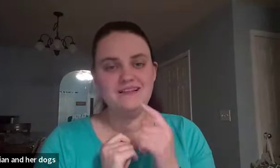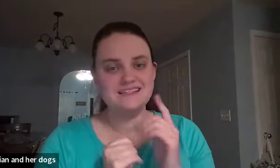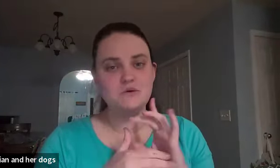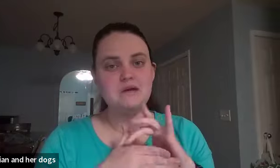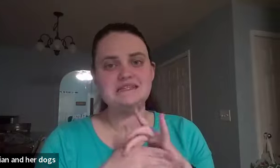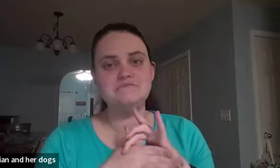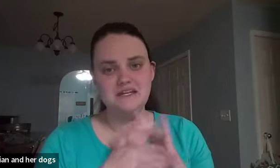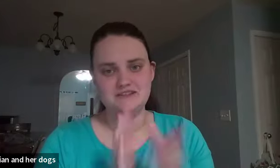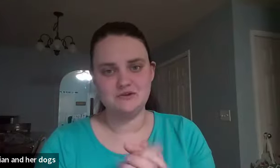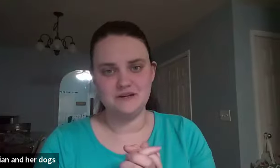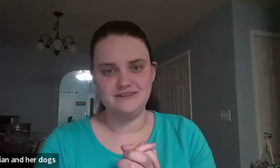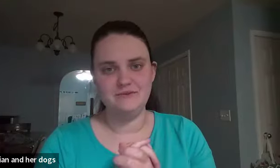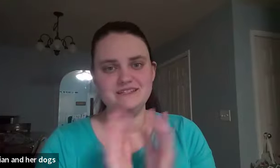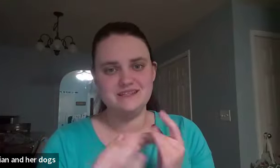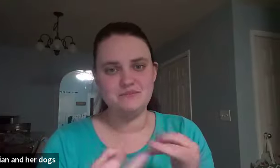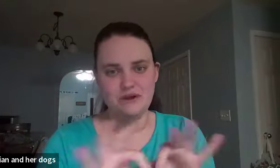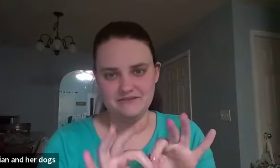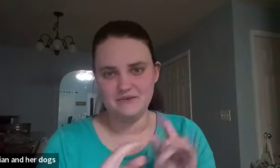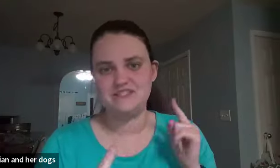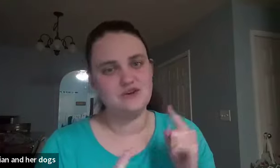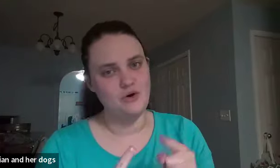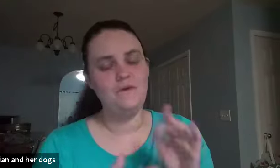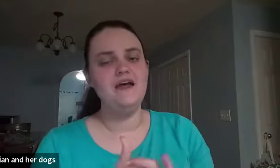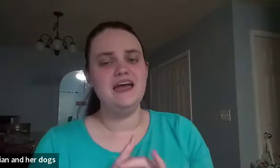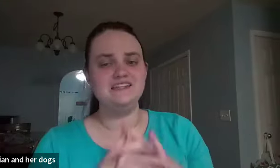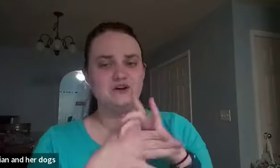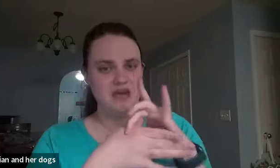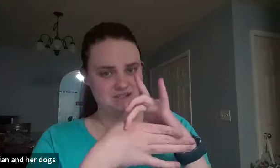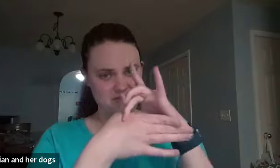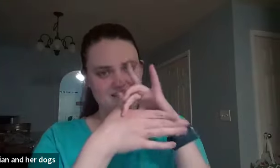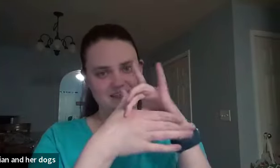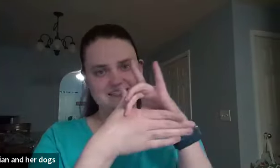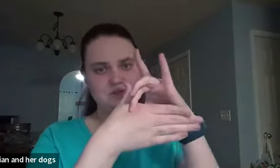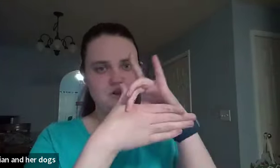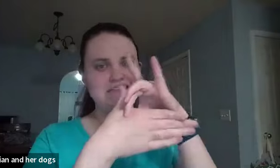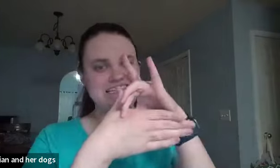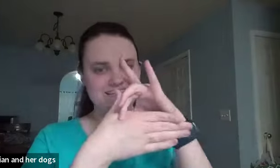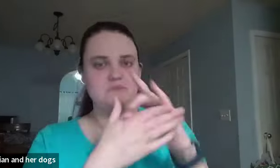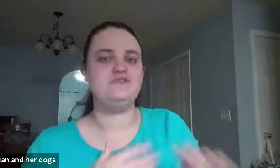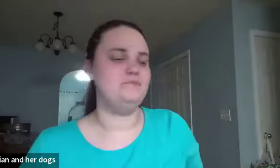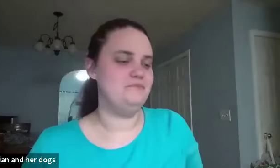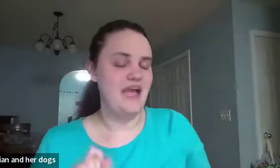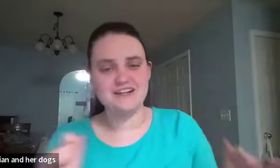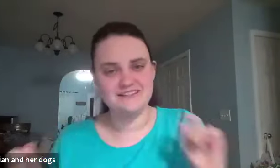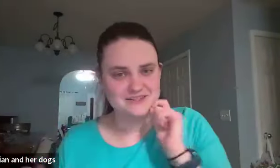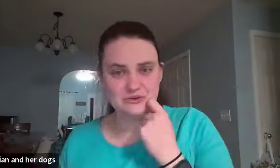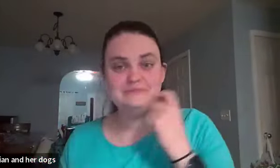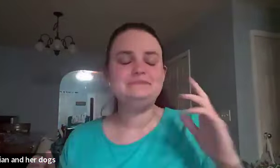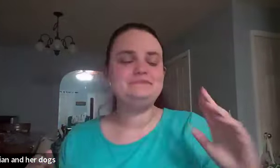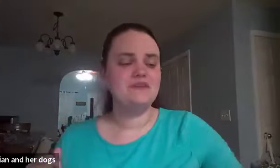like to say, well, what's the meat of the story? What's the point of it? What's the goal? And so that's where that like similar content comes from. I just think that's cool.